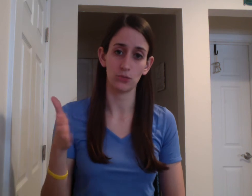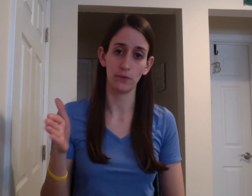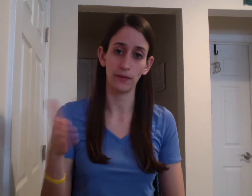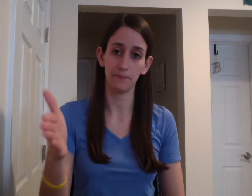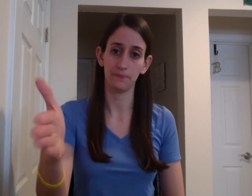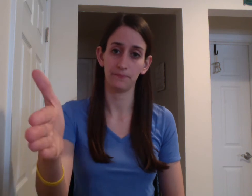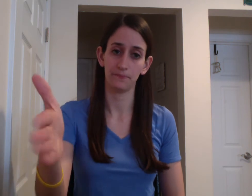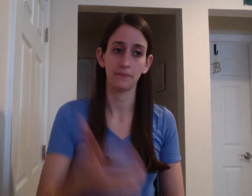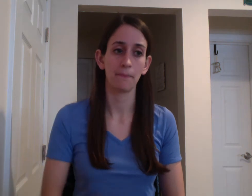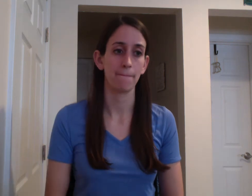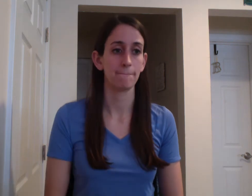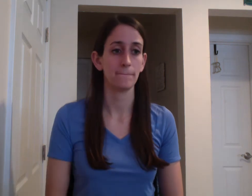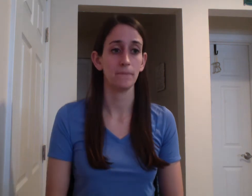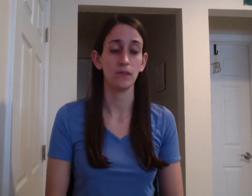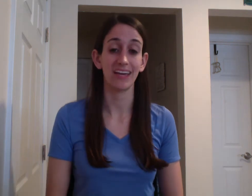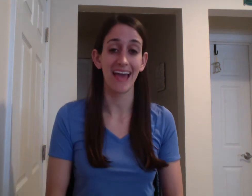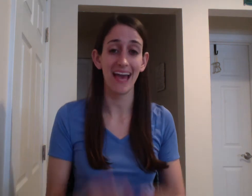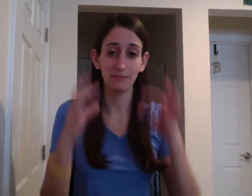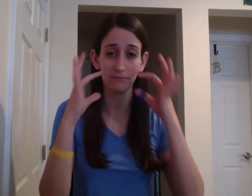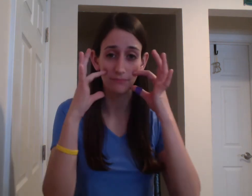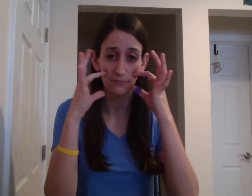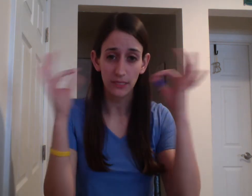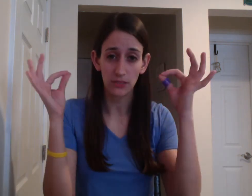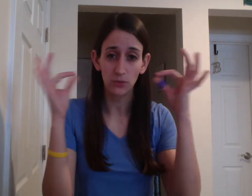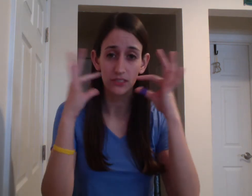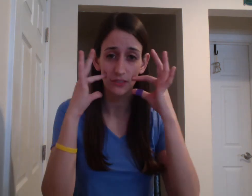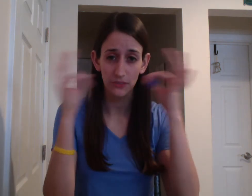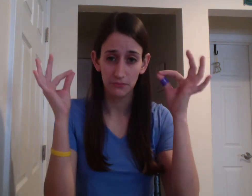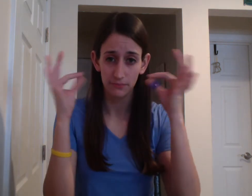swimming. A cat, like the whiskers.